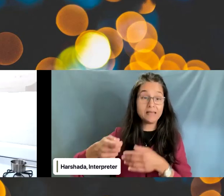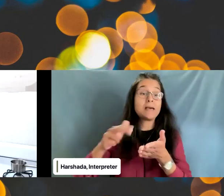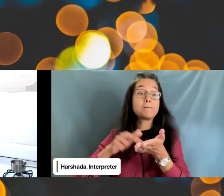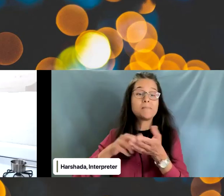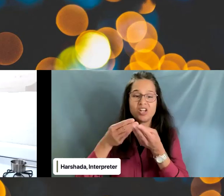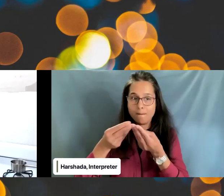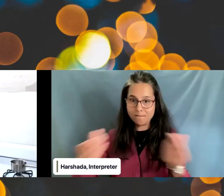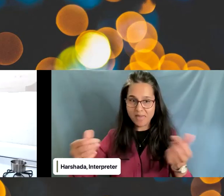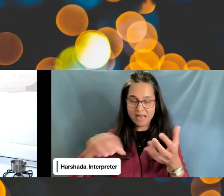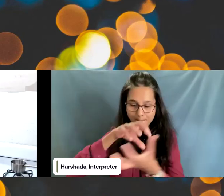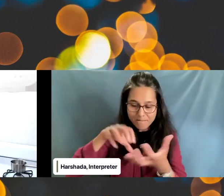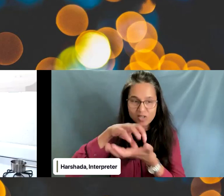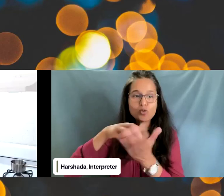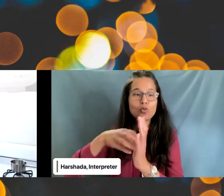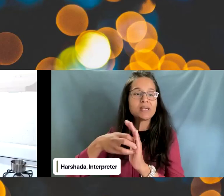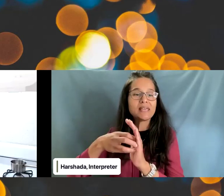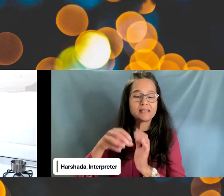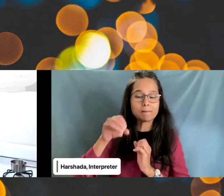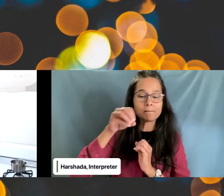of salt, so it's nice and crumbly and sandy.